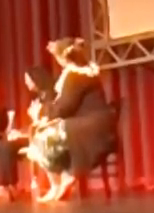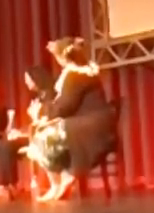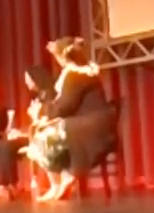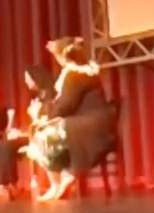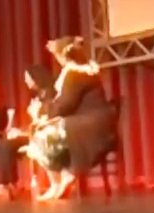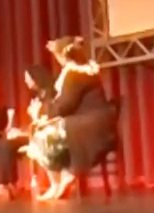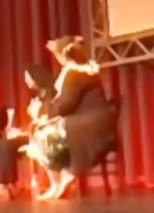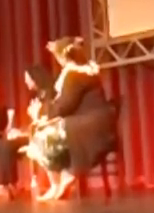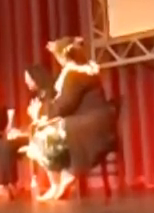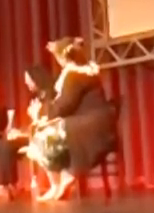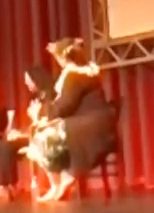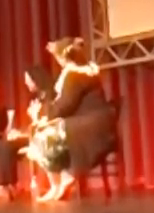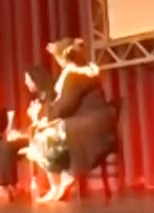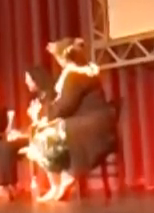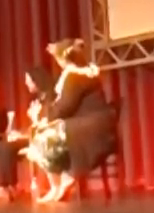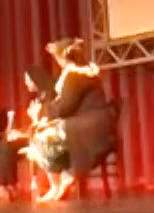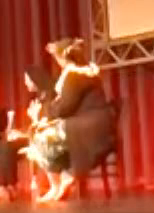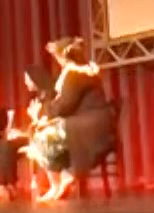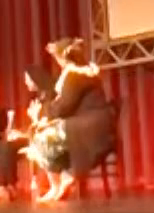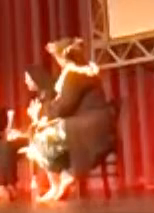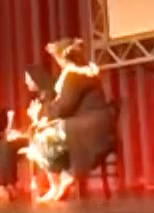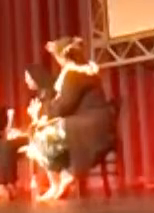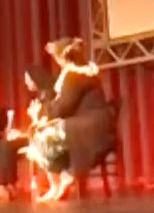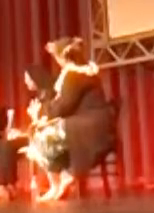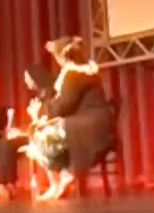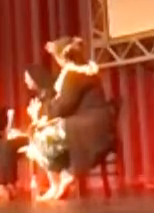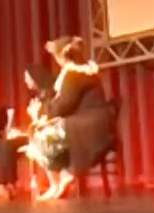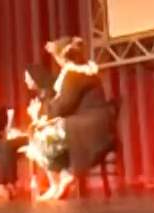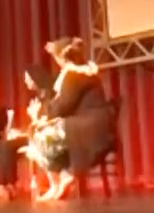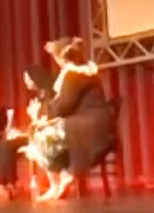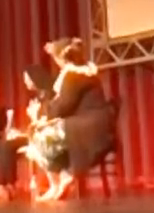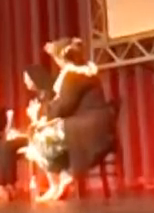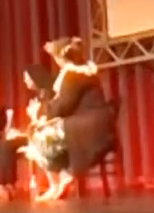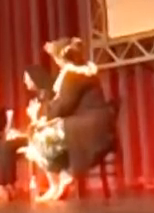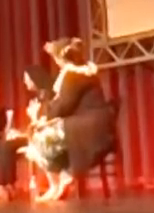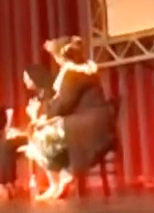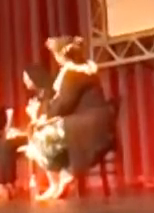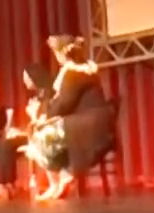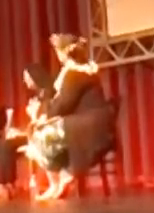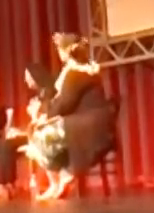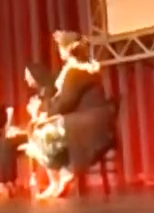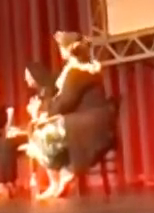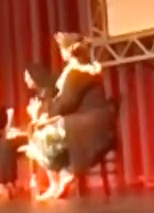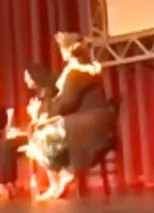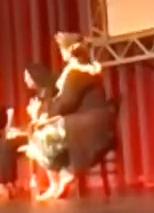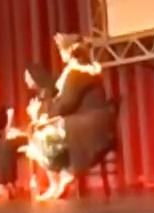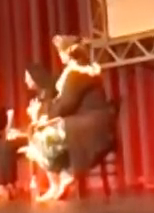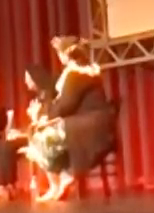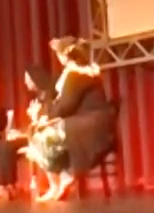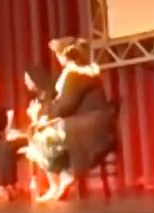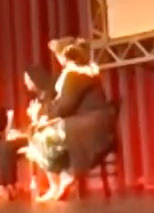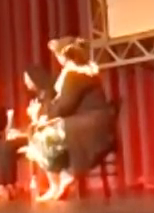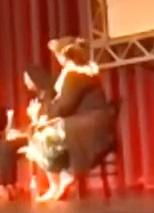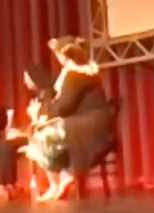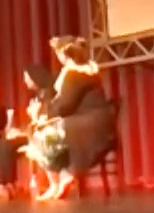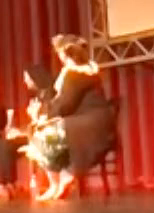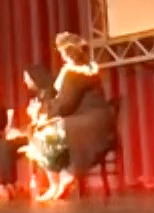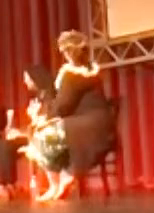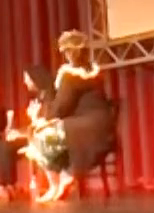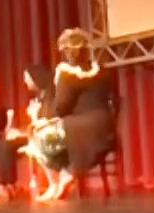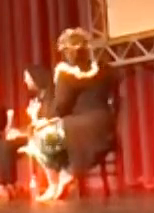Los Angeles was founded on one of the first expropriated indigenous lands in Calabas. So that's